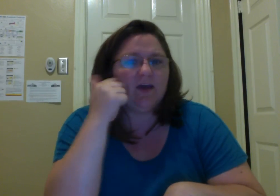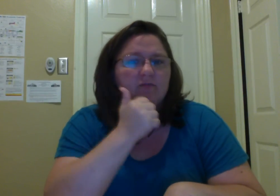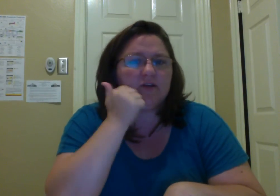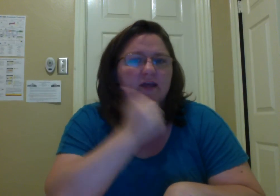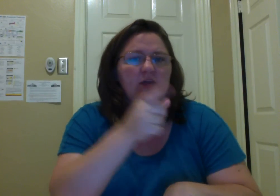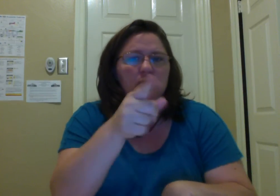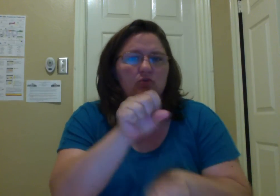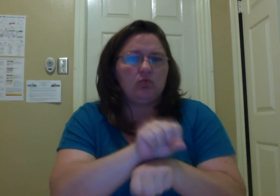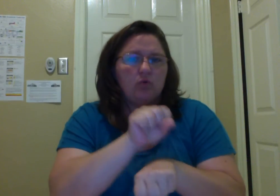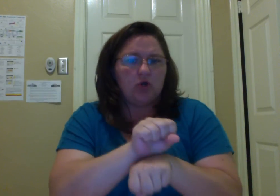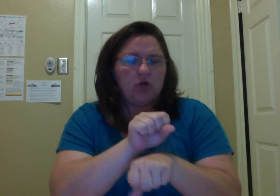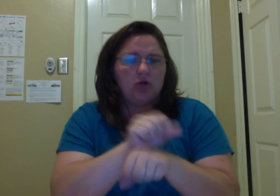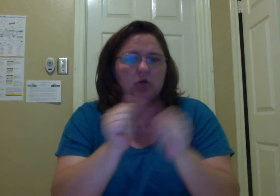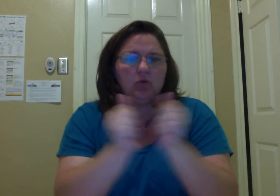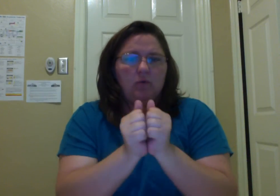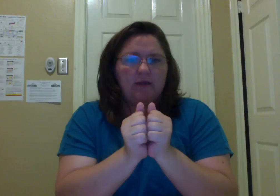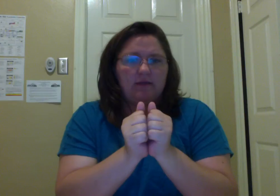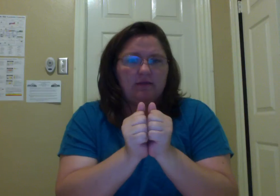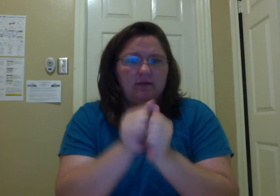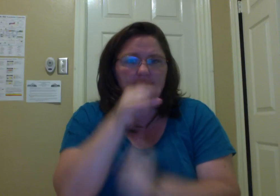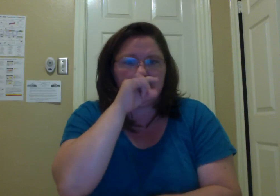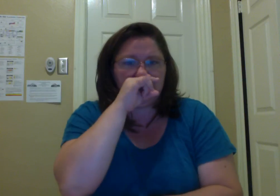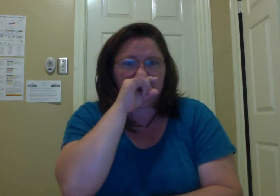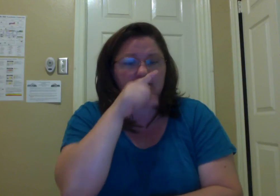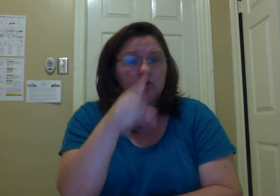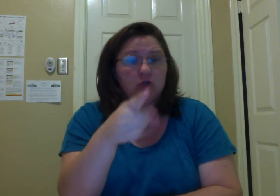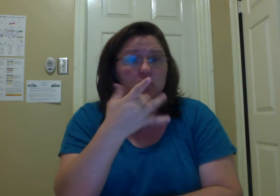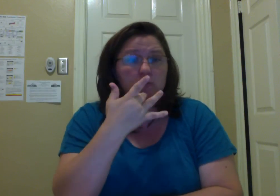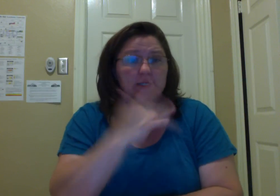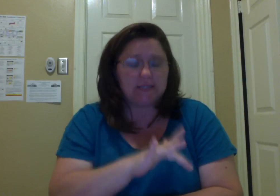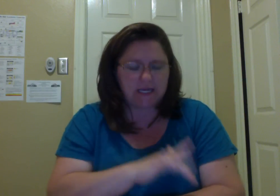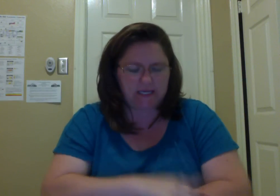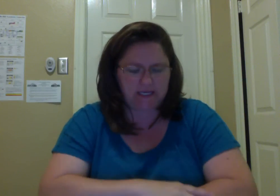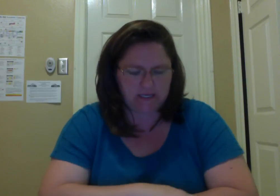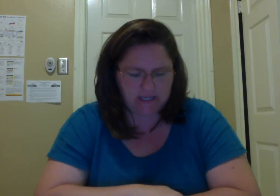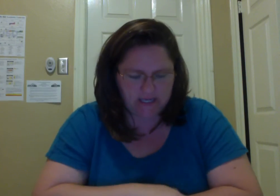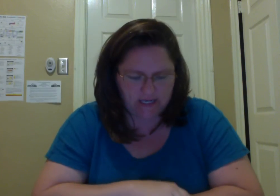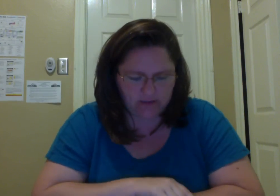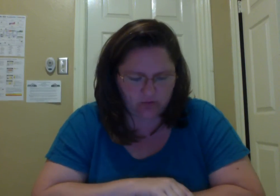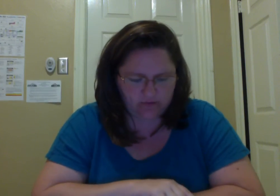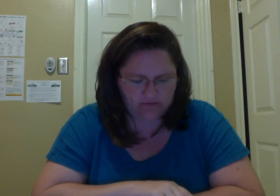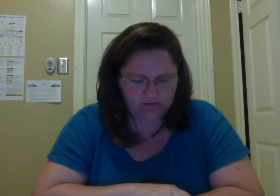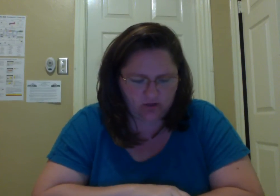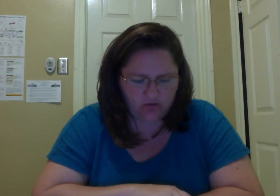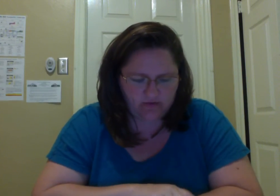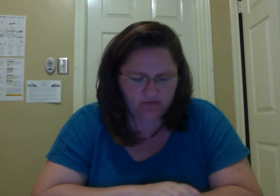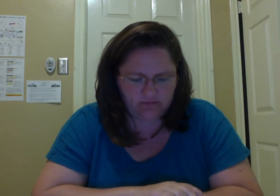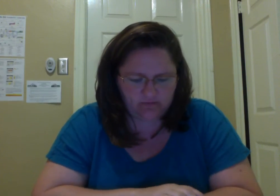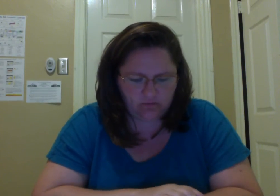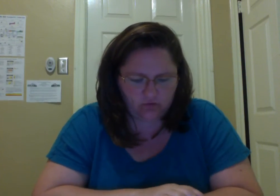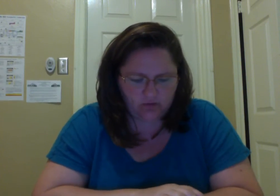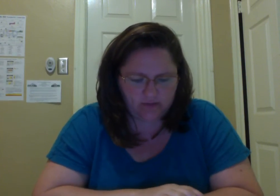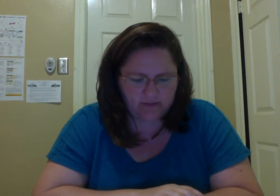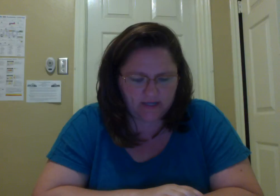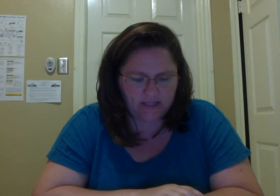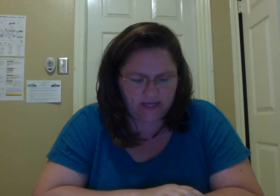Every day you work with kids, you lucky. And Laura says, oh, there's this girl in my